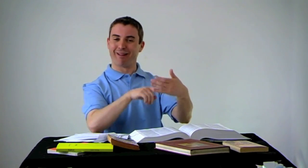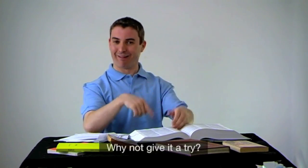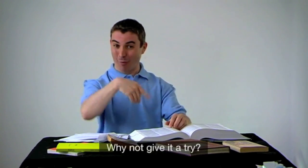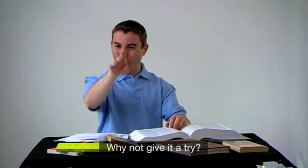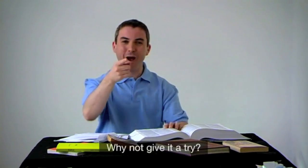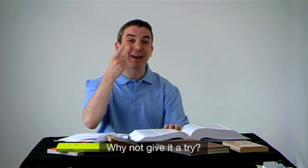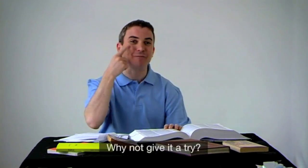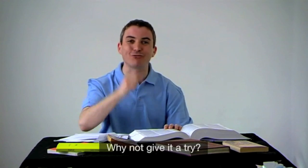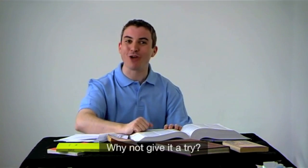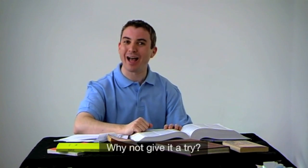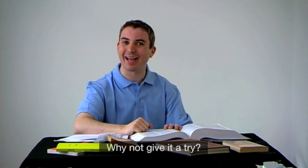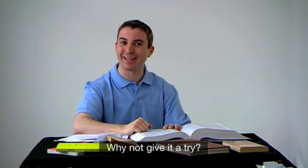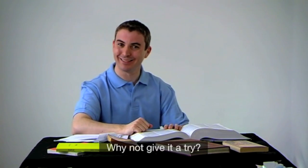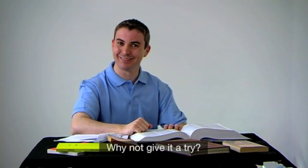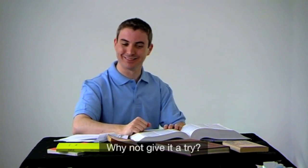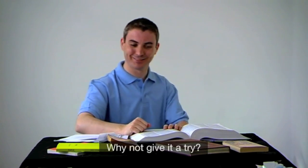Why not give it a try?